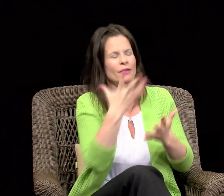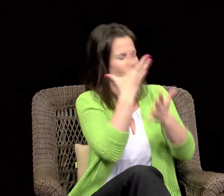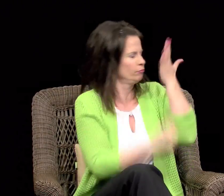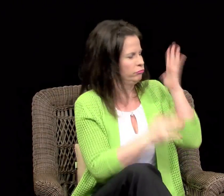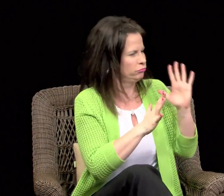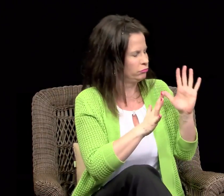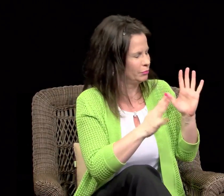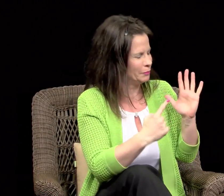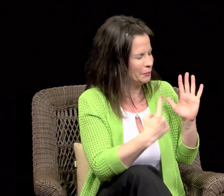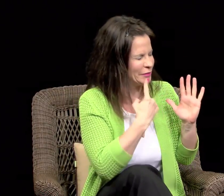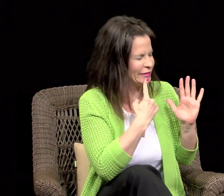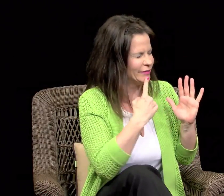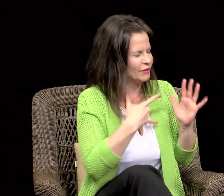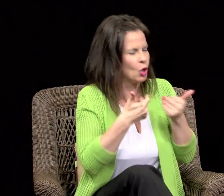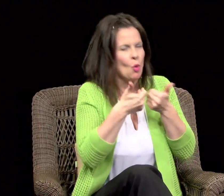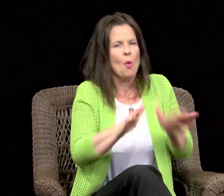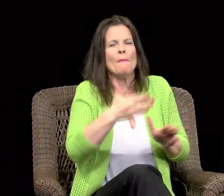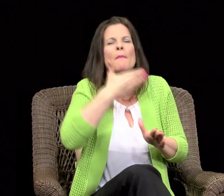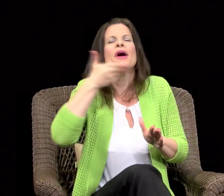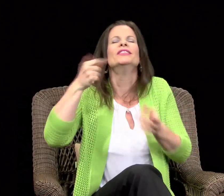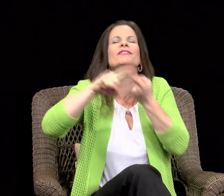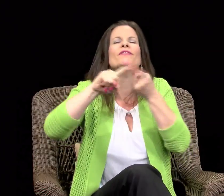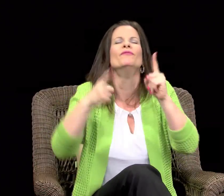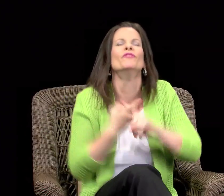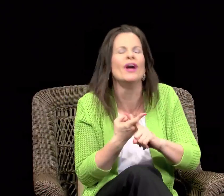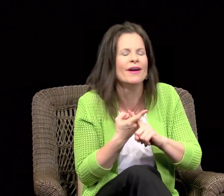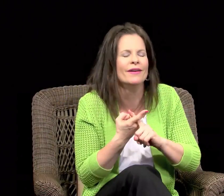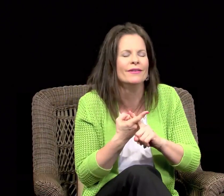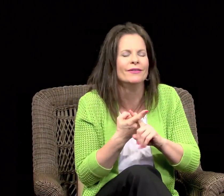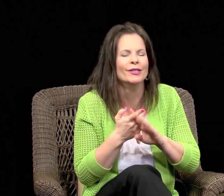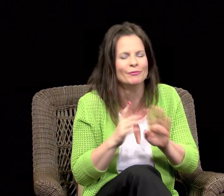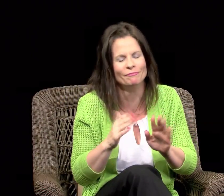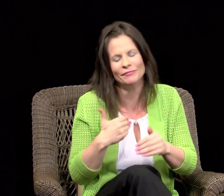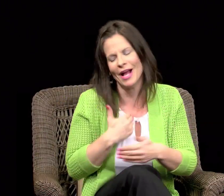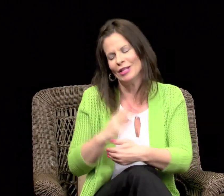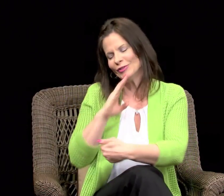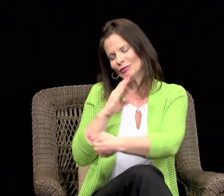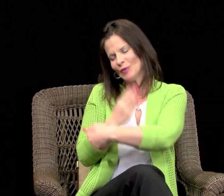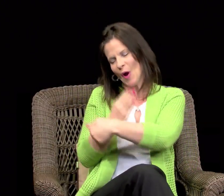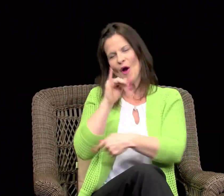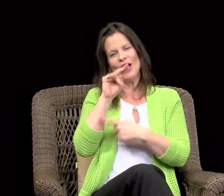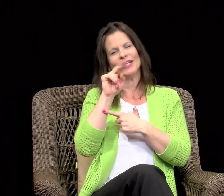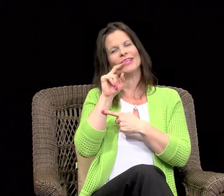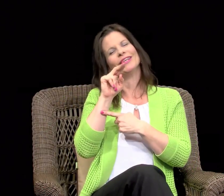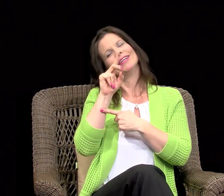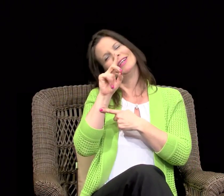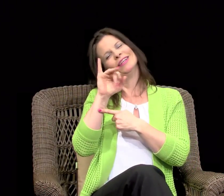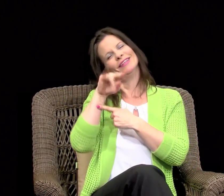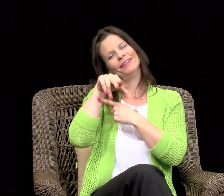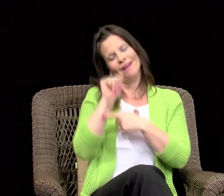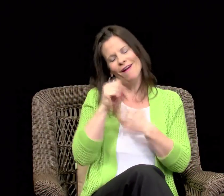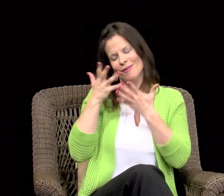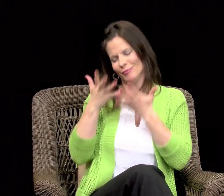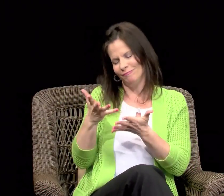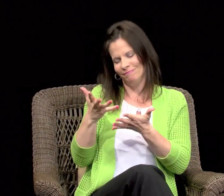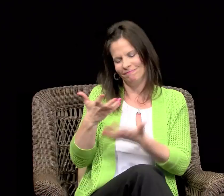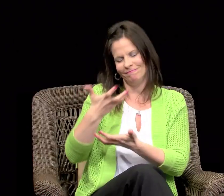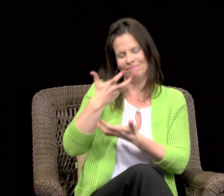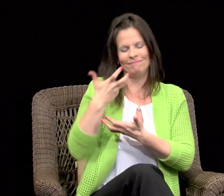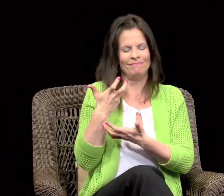He took care of her. And then she was gone. And who would he have as his best friend anymore?